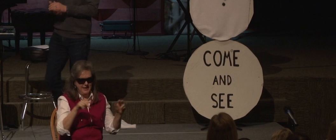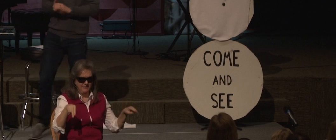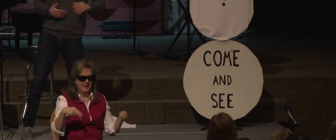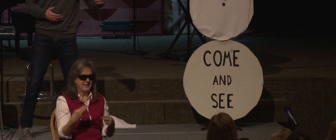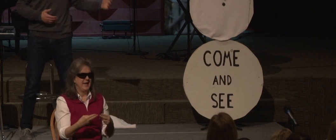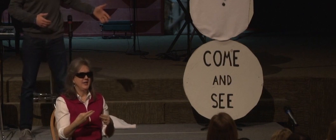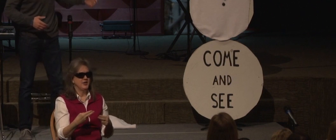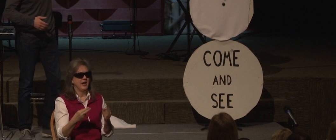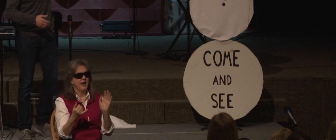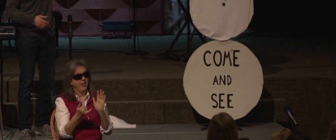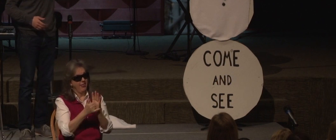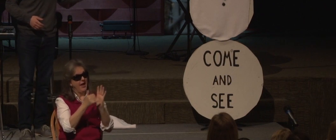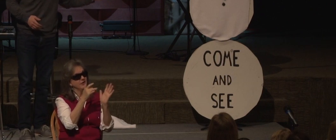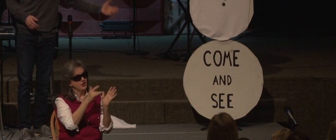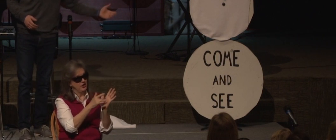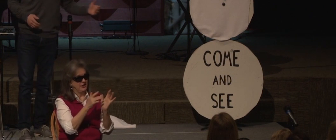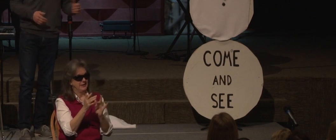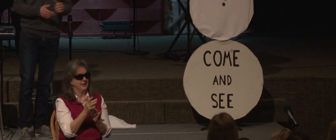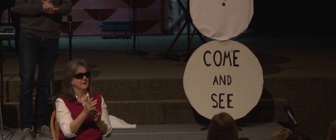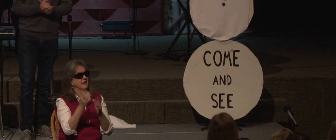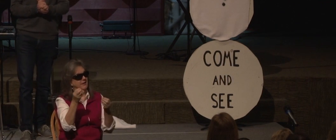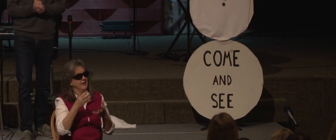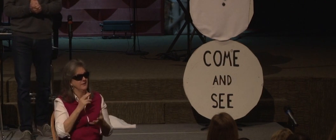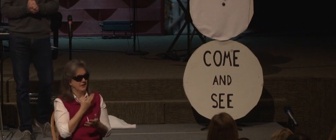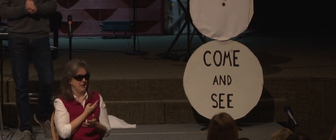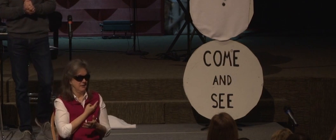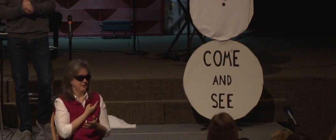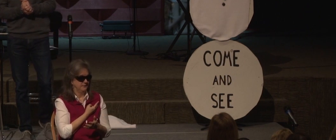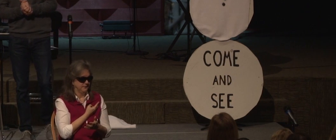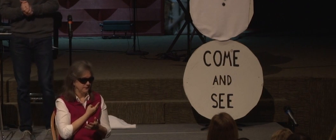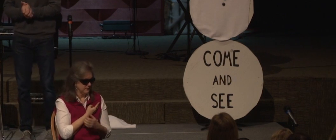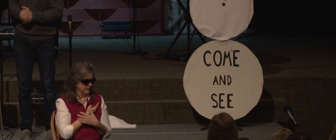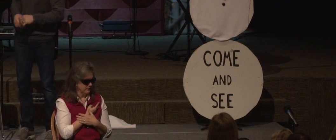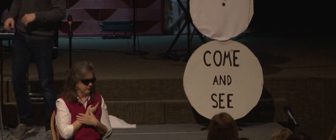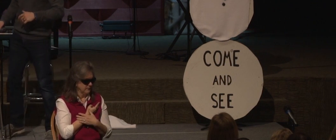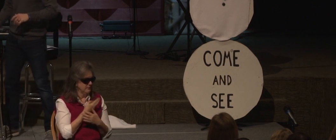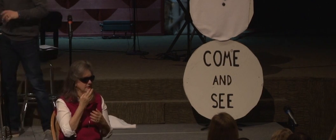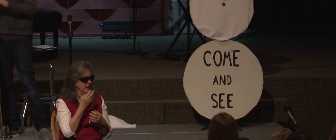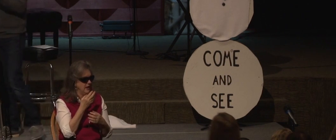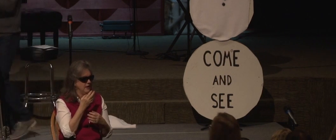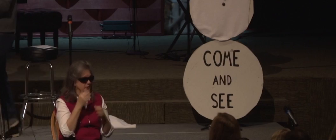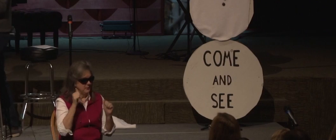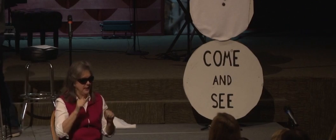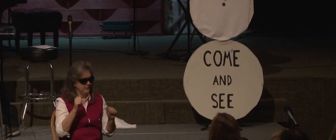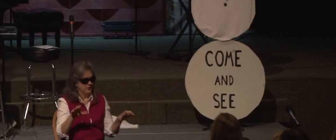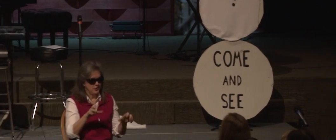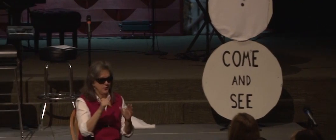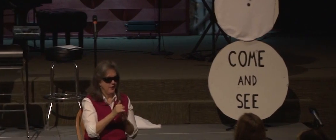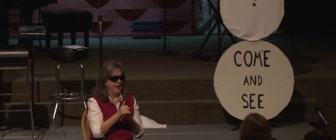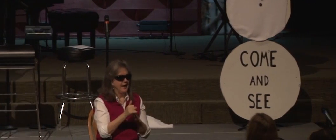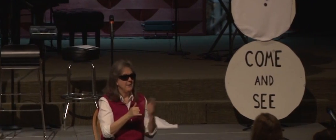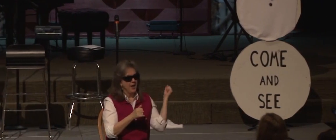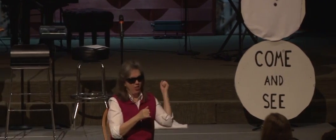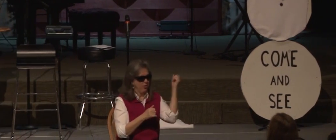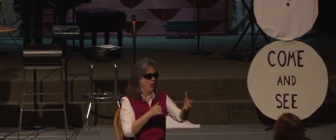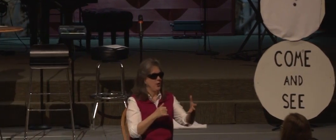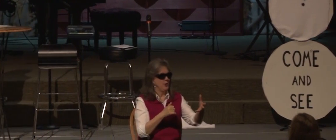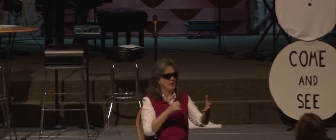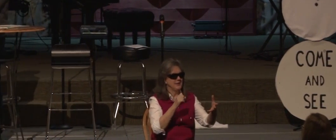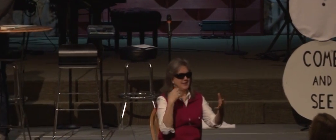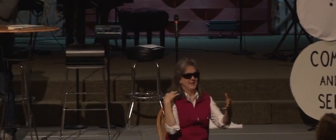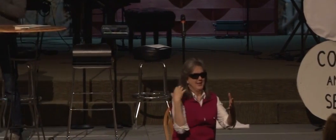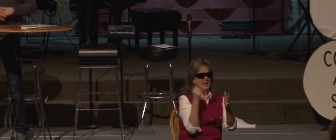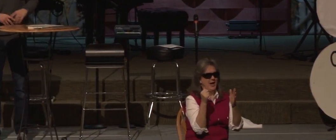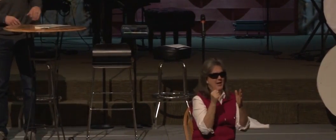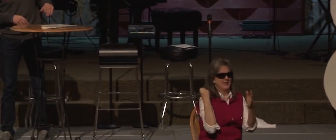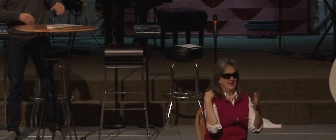invitation that Jesus gives us. In order to do so, I want to throw you a little bit of a snowball with this question